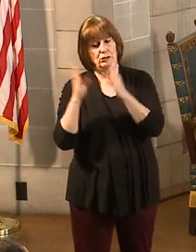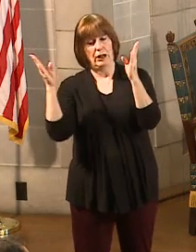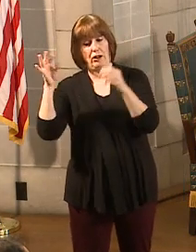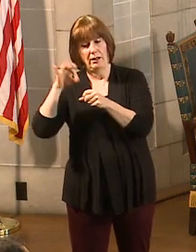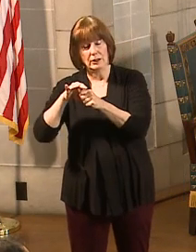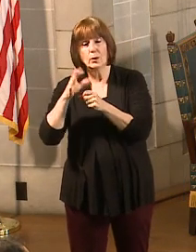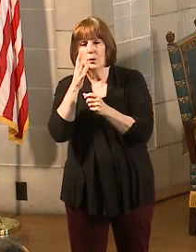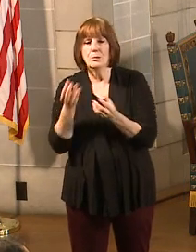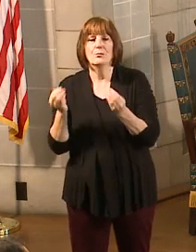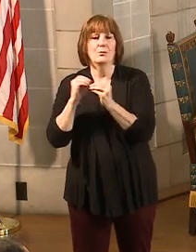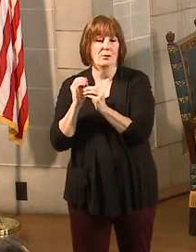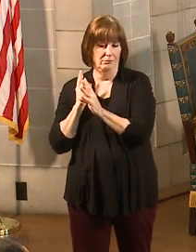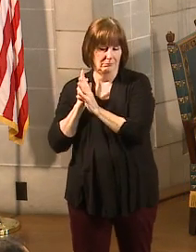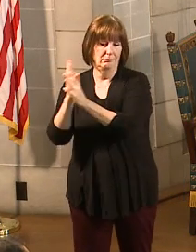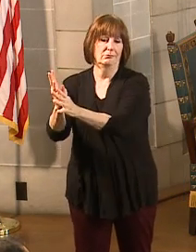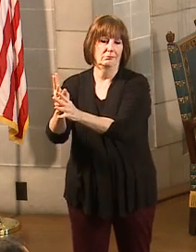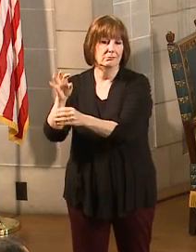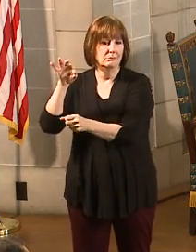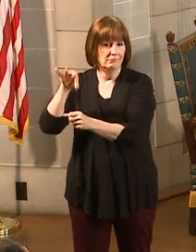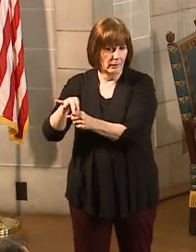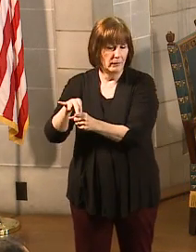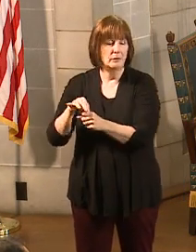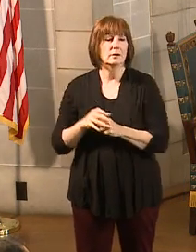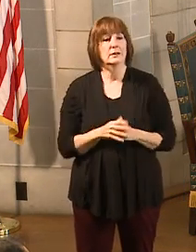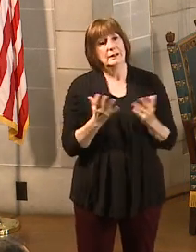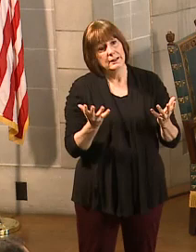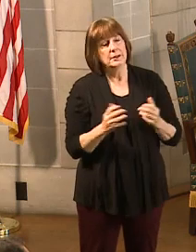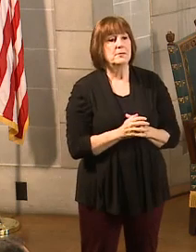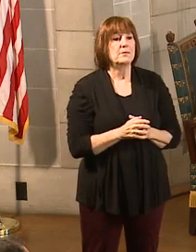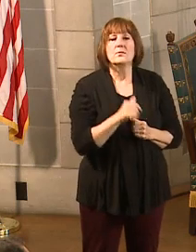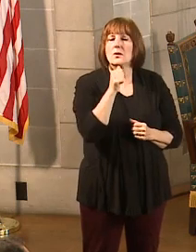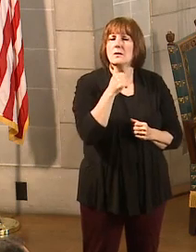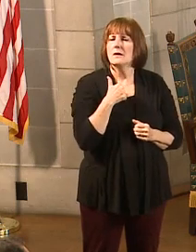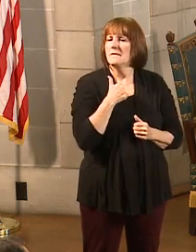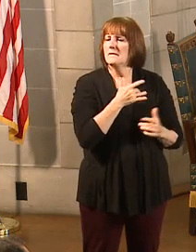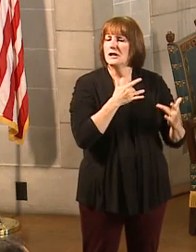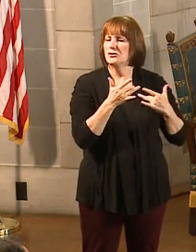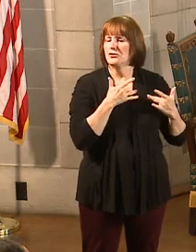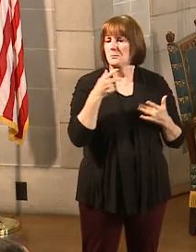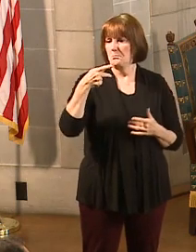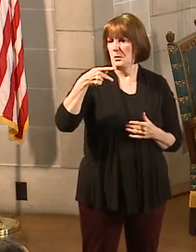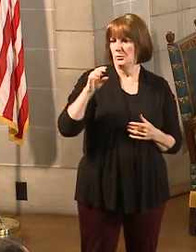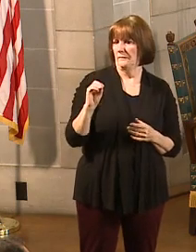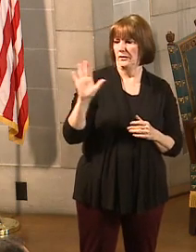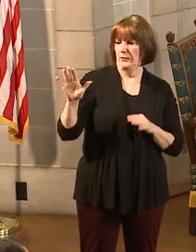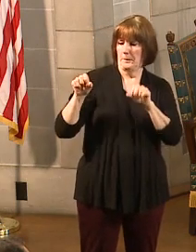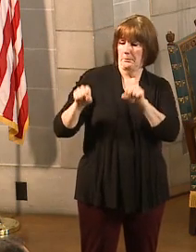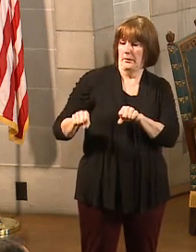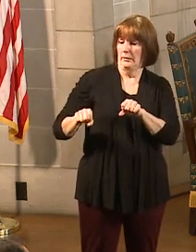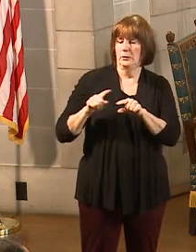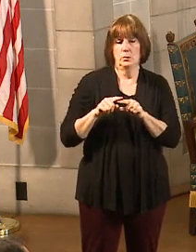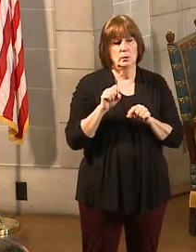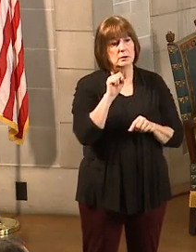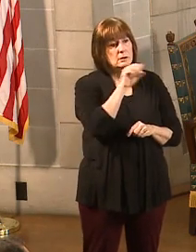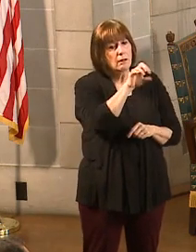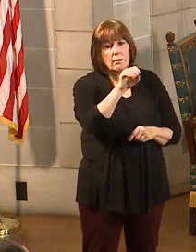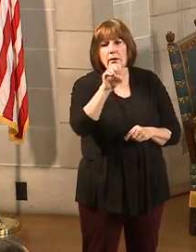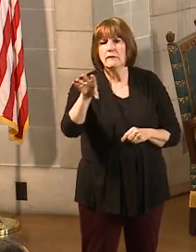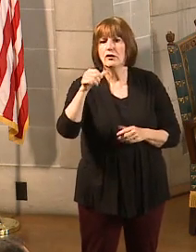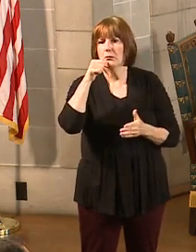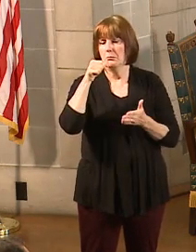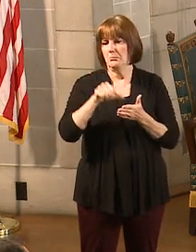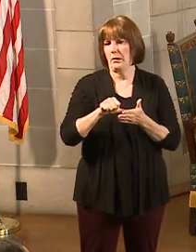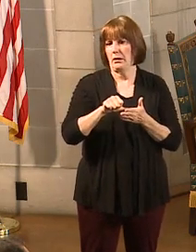based upon the spread of virus here in our state. So I don't have any concerns about the post office ability to deliver those